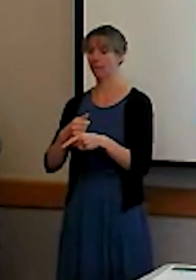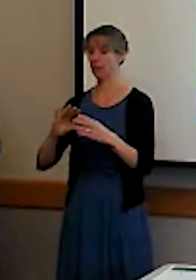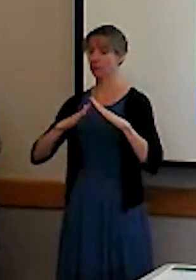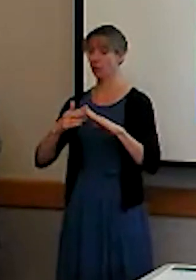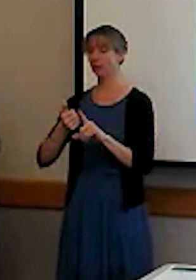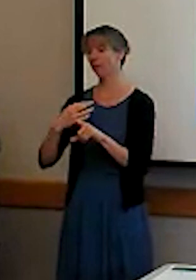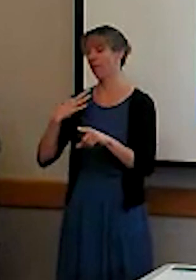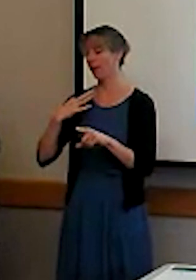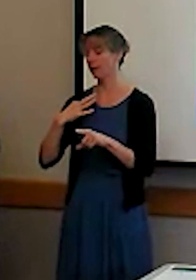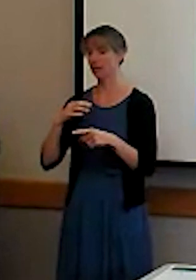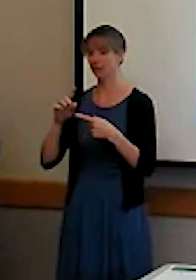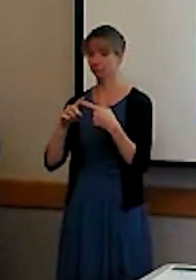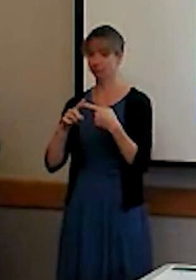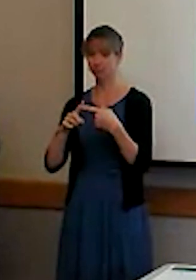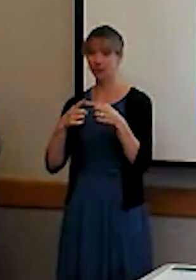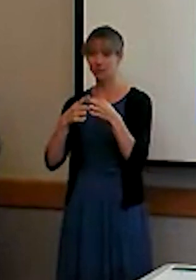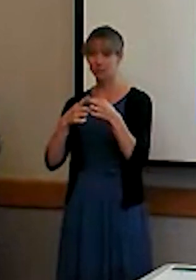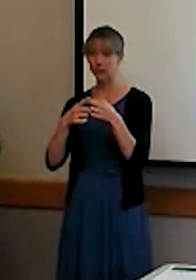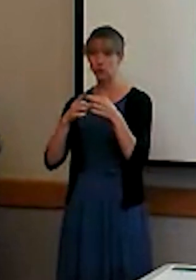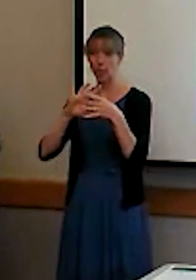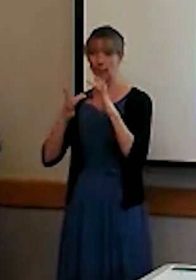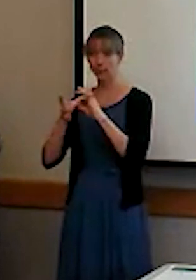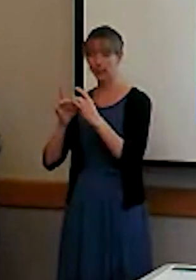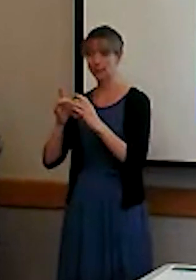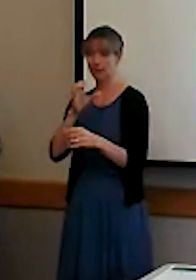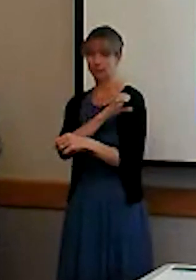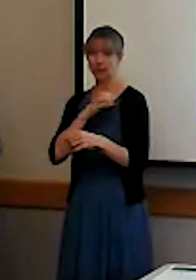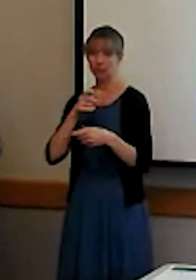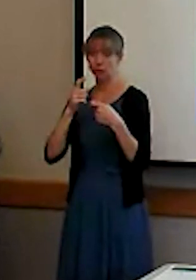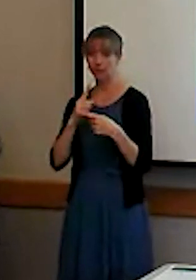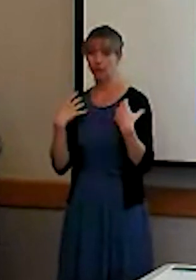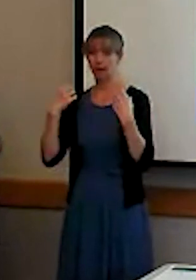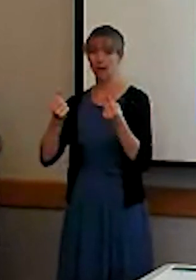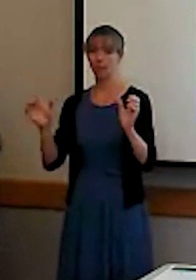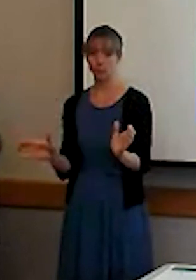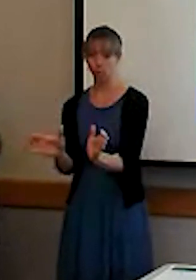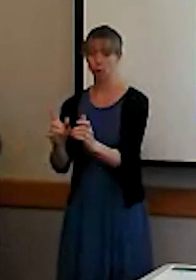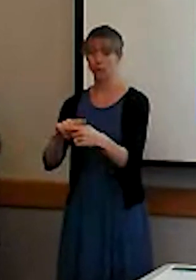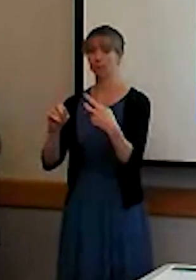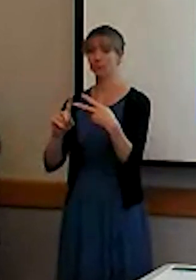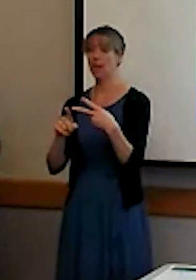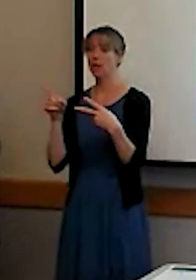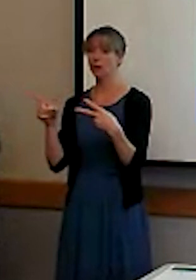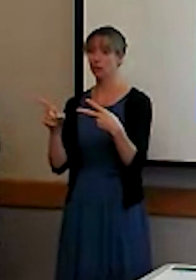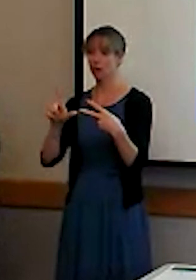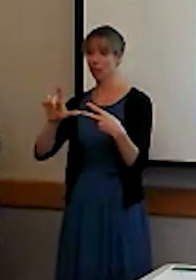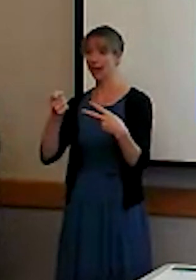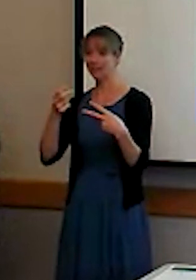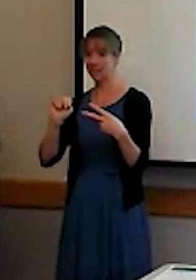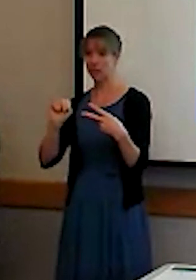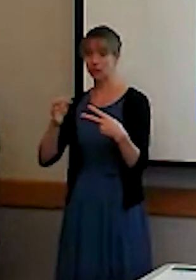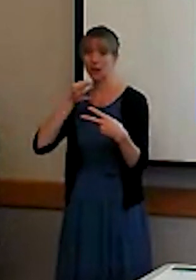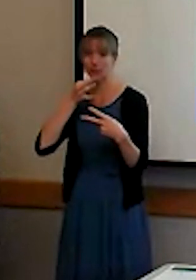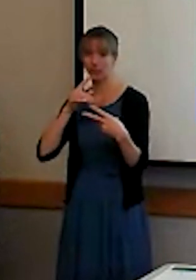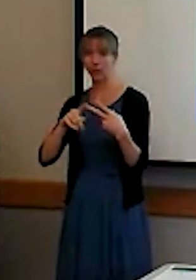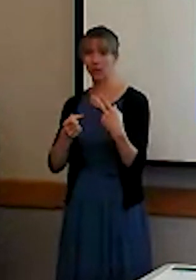a number of areas, including as a Special Olympics clinical director for health promotion. And she's a lactation expert